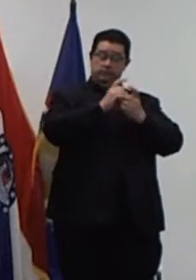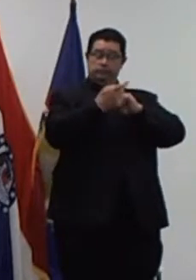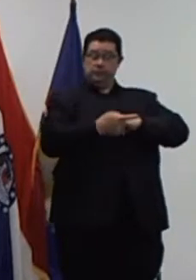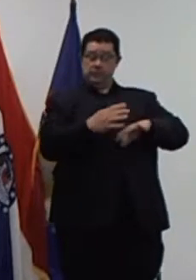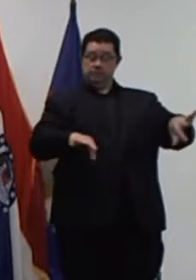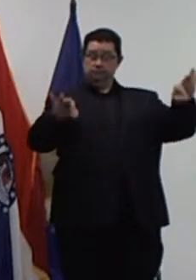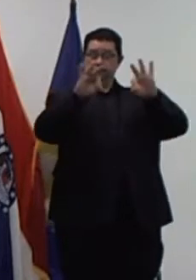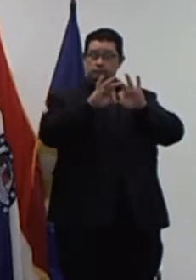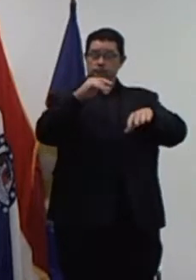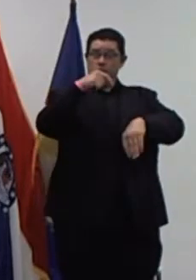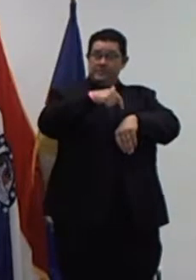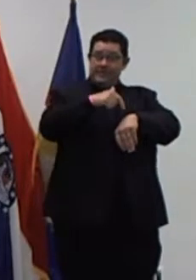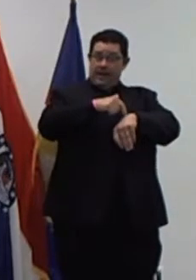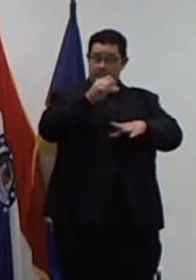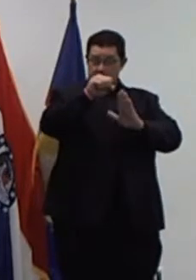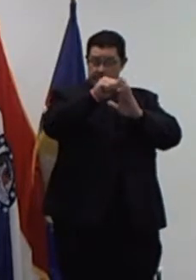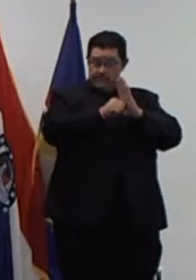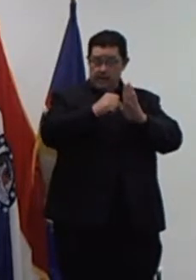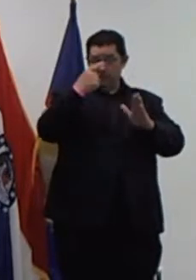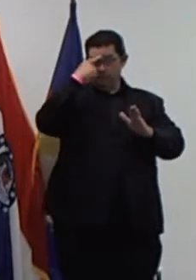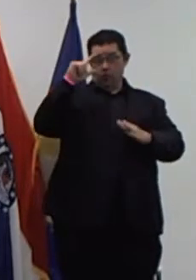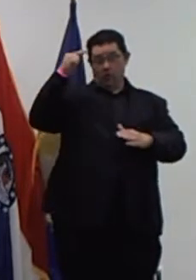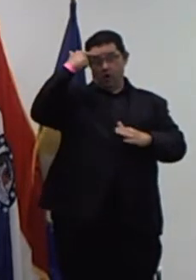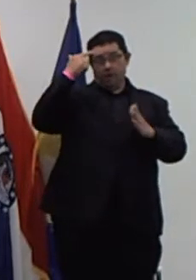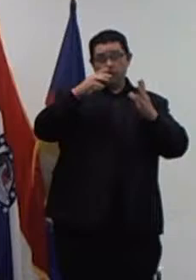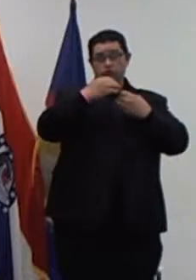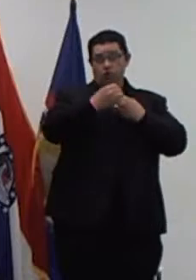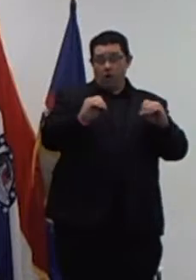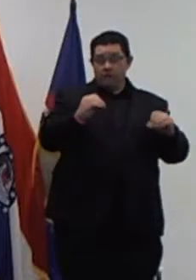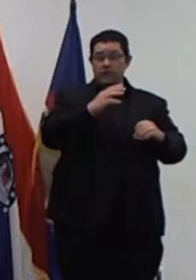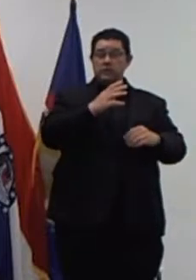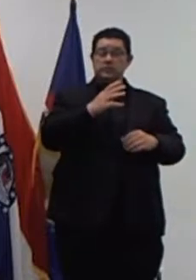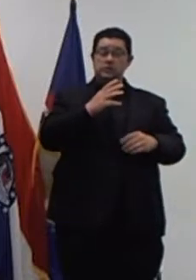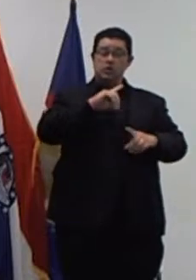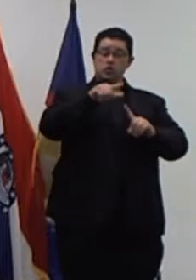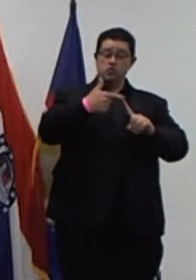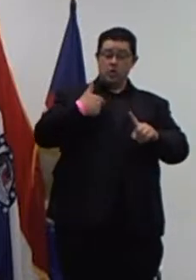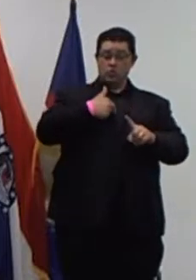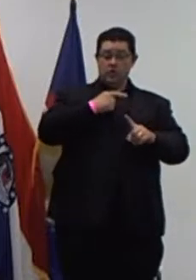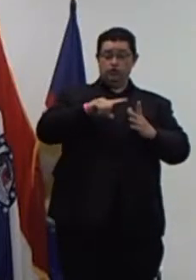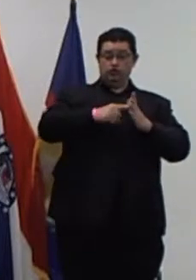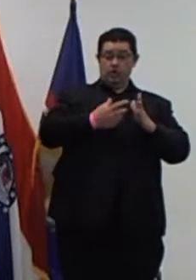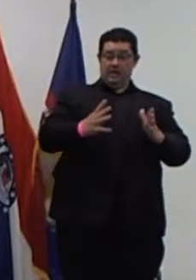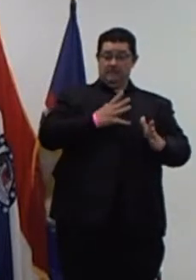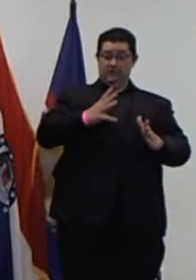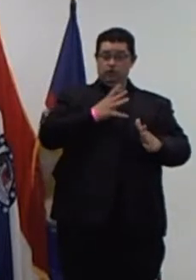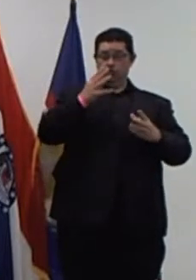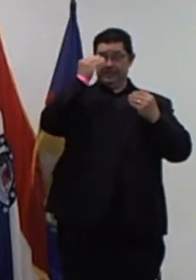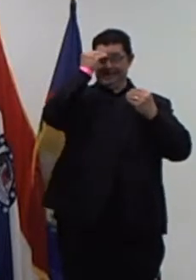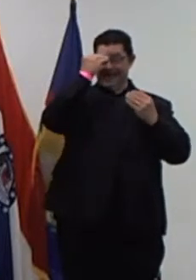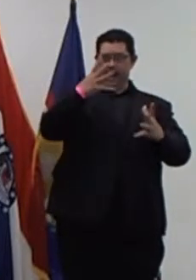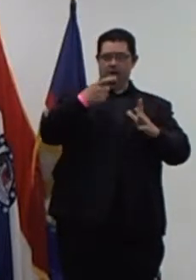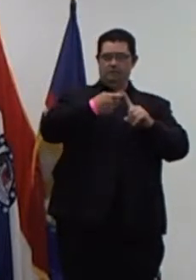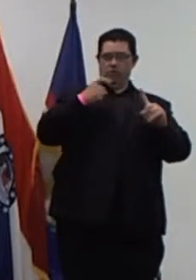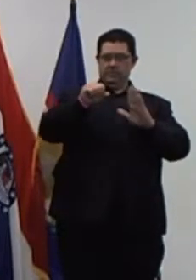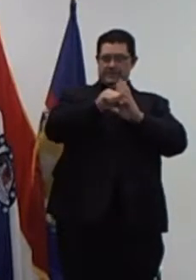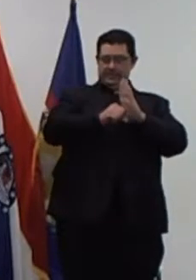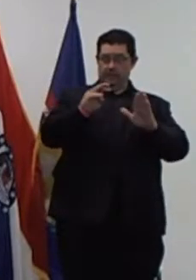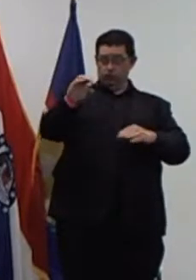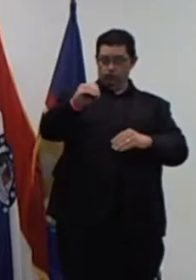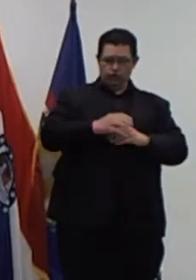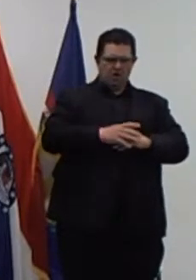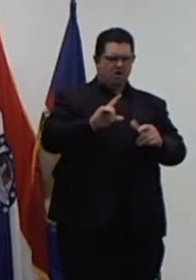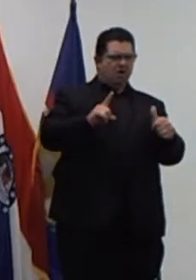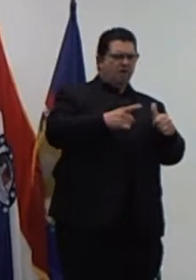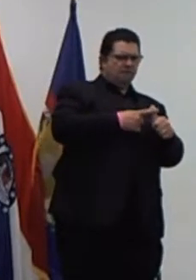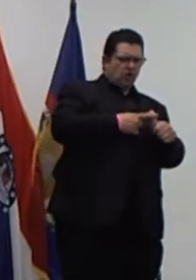the governor's office and for our health department is when we started getting official data from the state of Missouri. When we started, at first there was